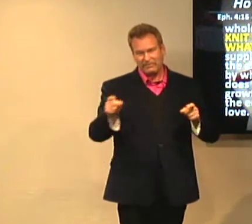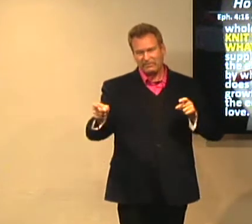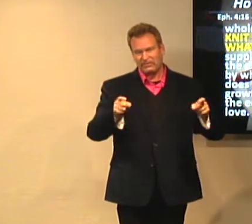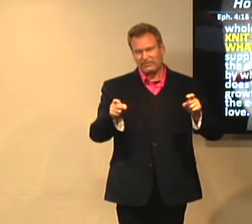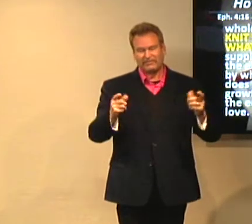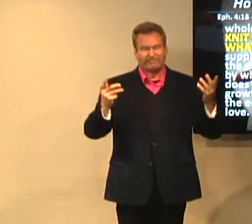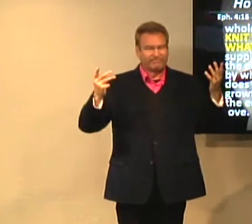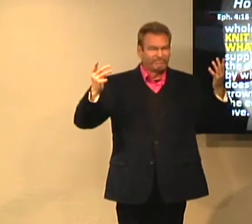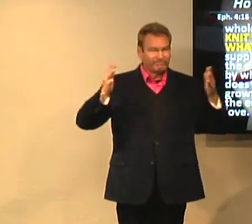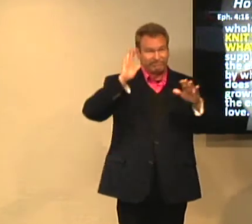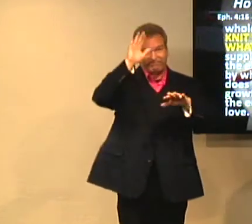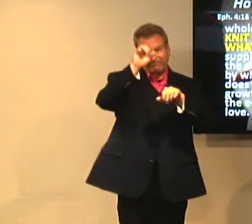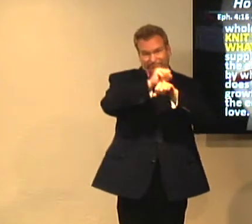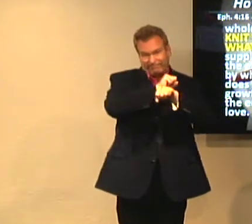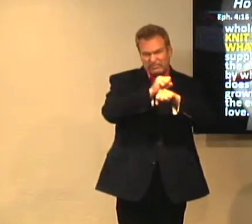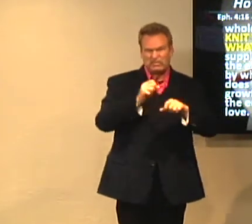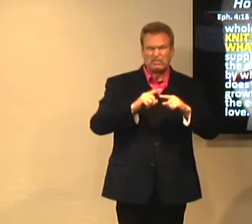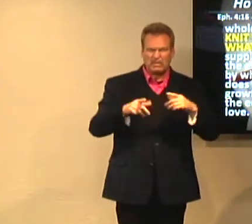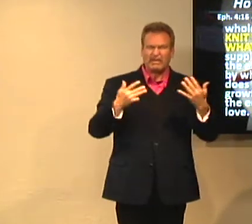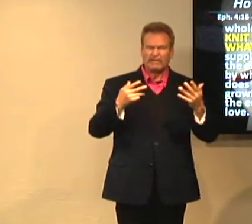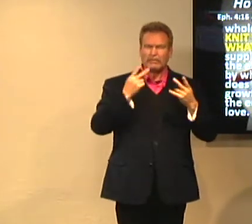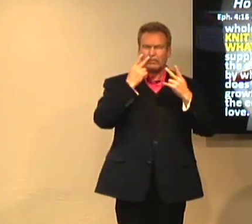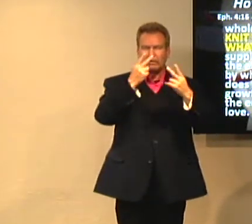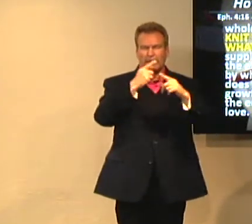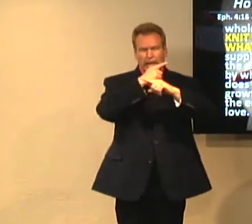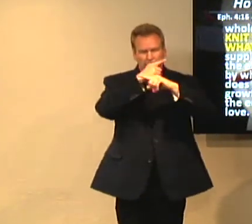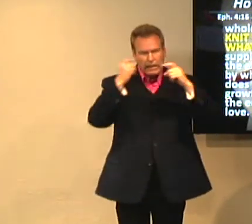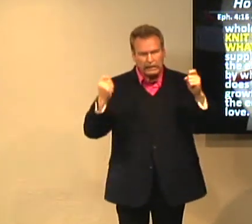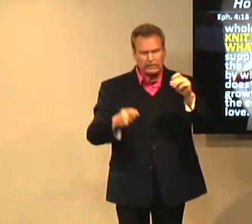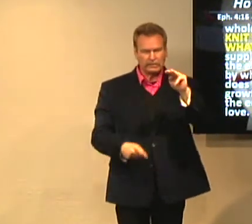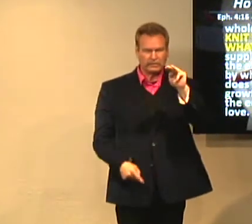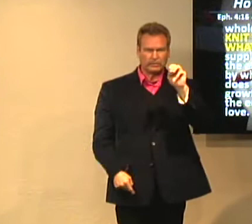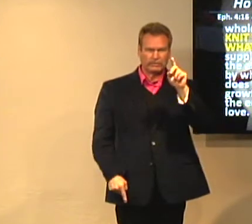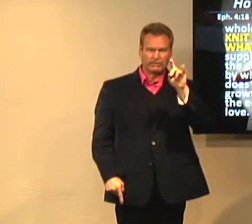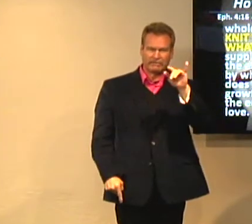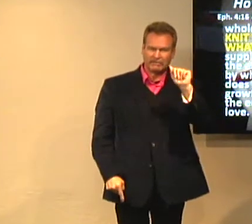But God himself is sovereign. He is in control. God has all authority.